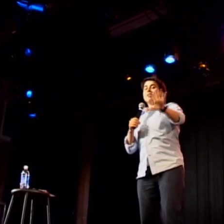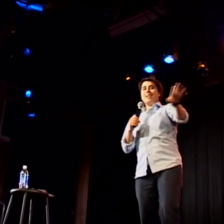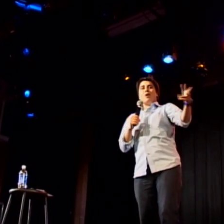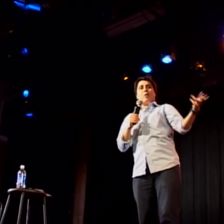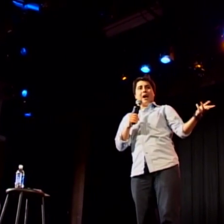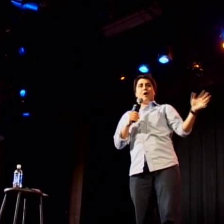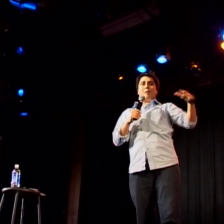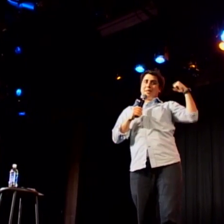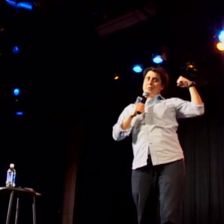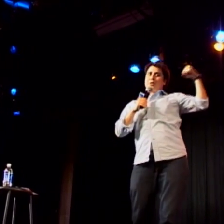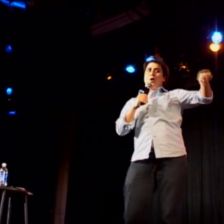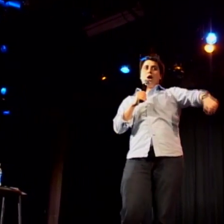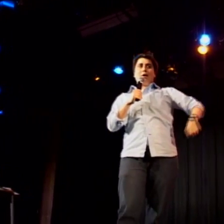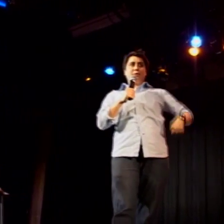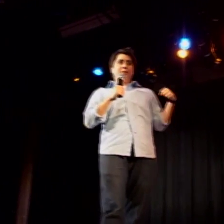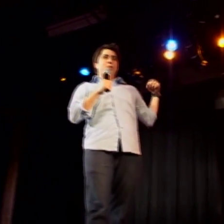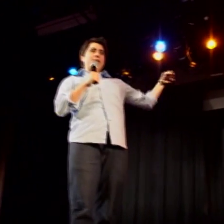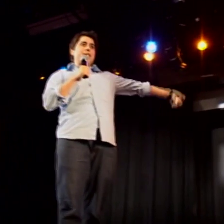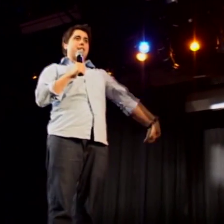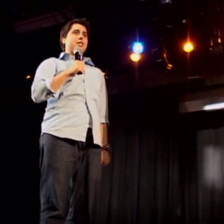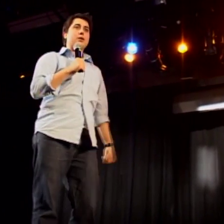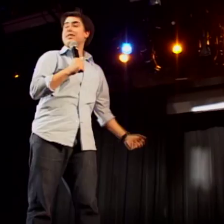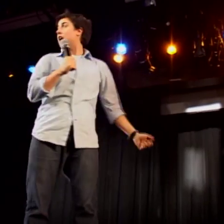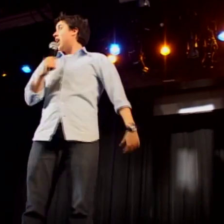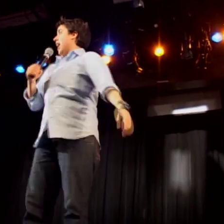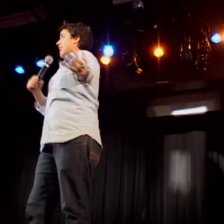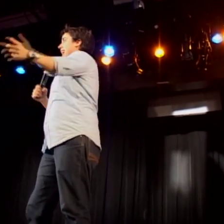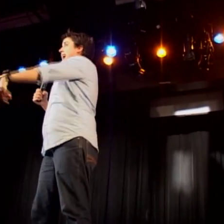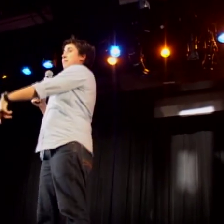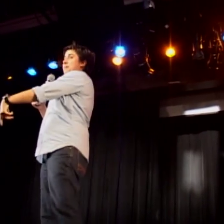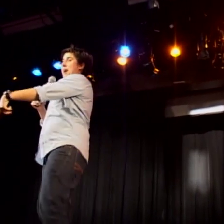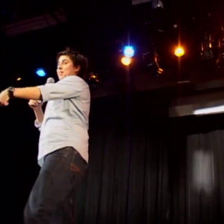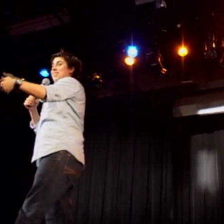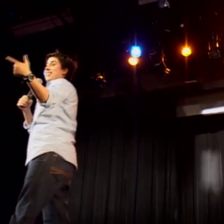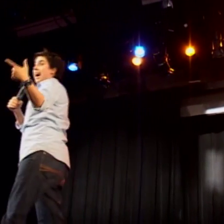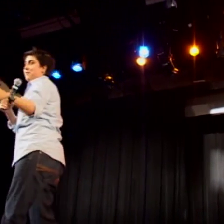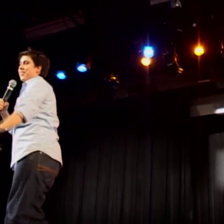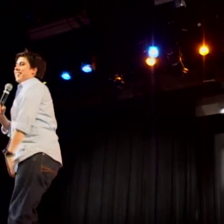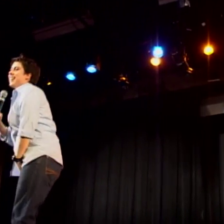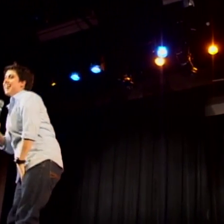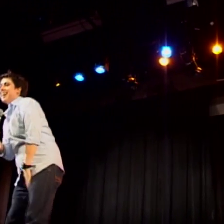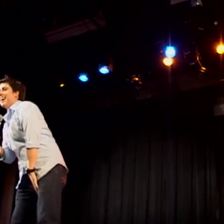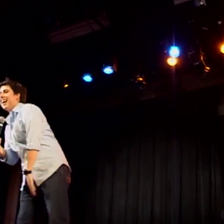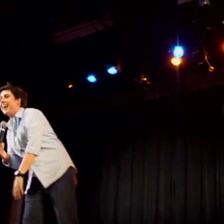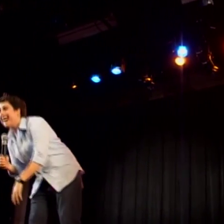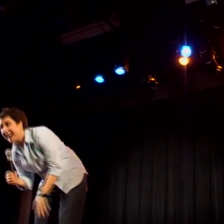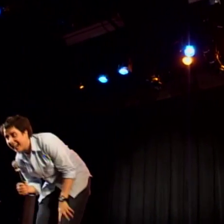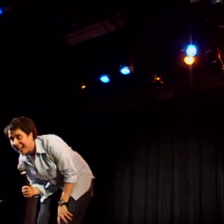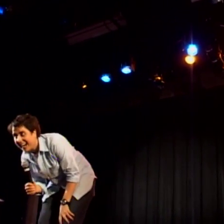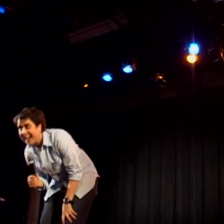so she walks out. Wow, I'm getting strong. That must be the weenie. She walks out, and then I'm in the background laughing.